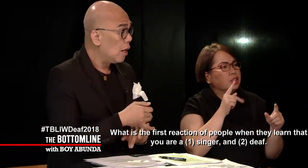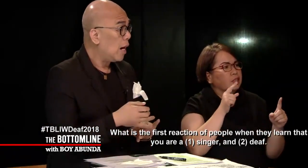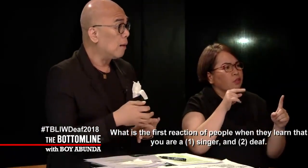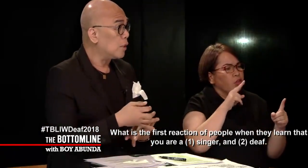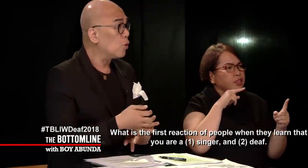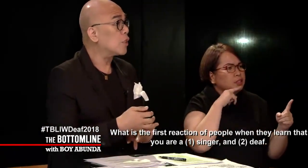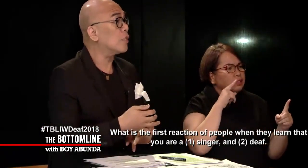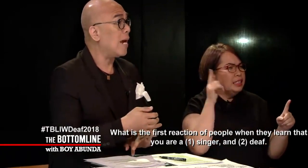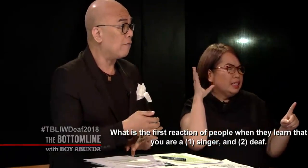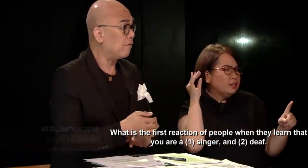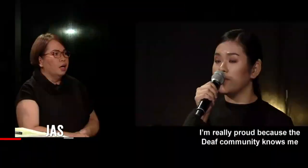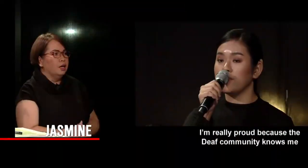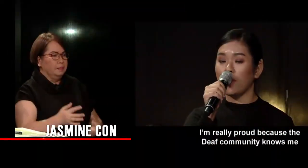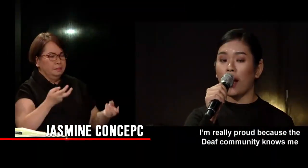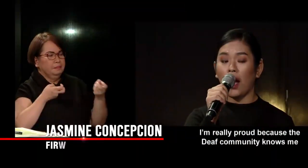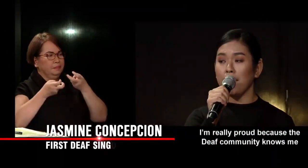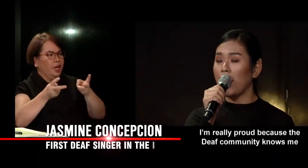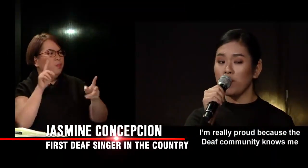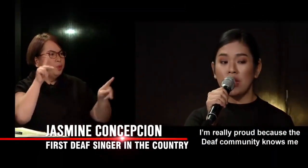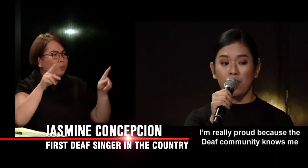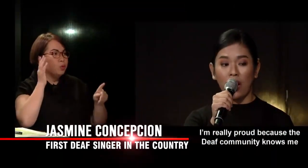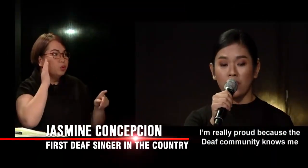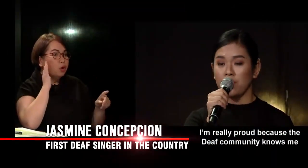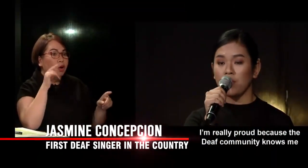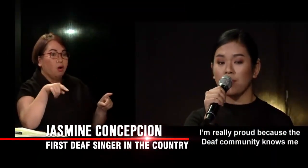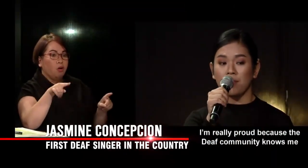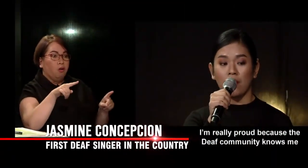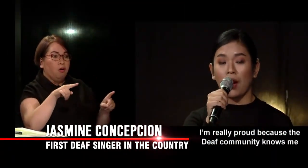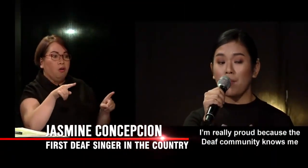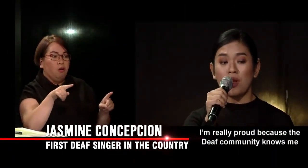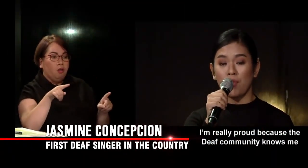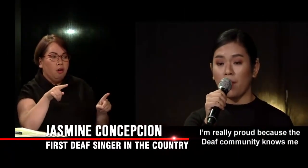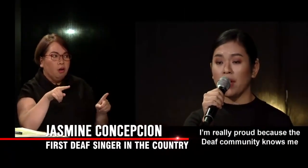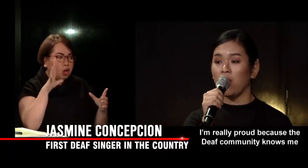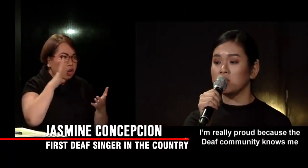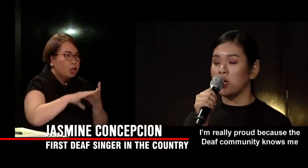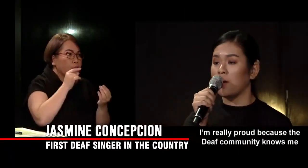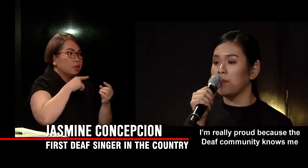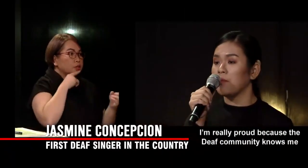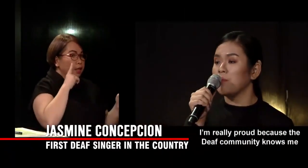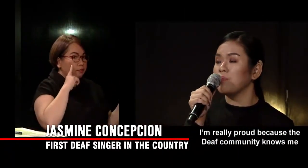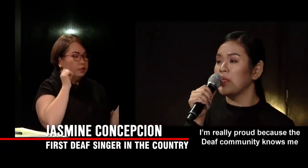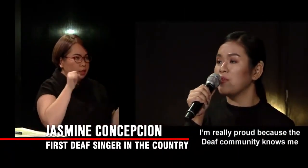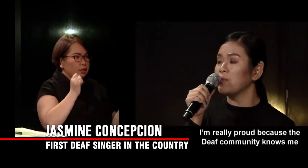singer, and number two, that you're deaf? I'm really proud. I'm really proud because